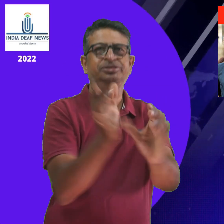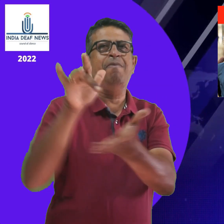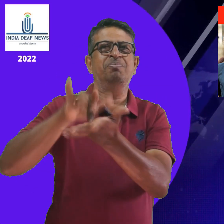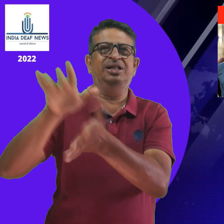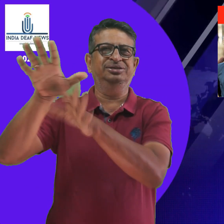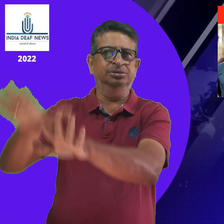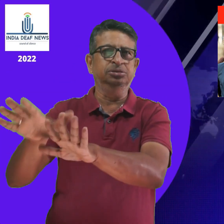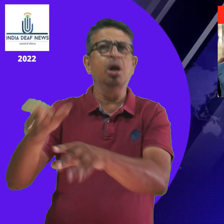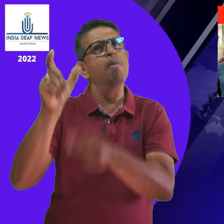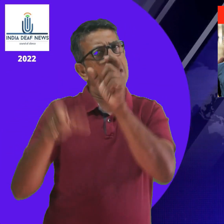Thank you.